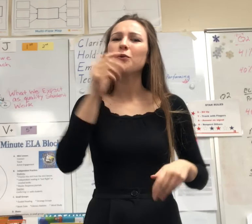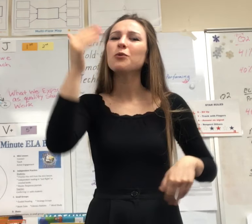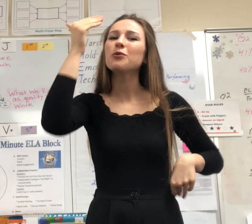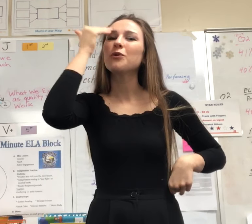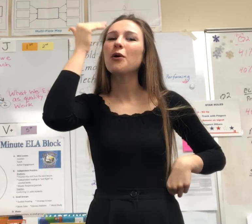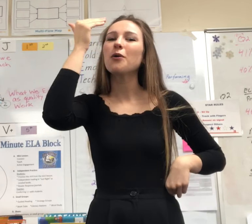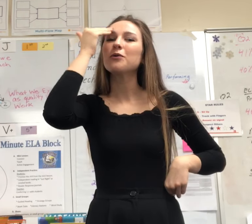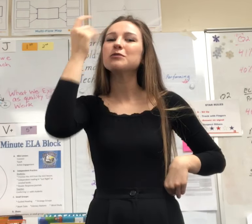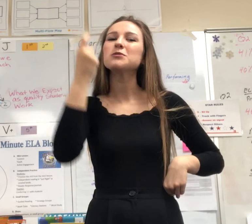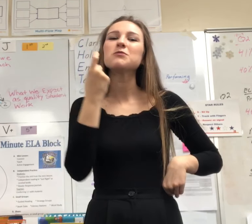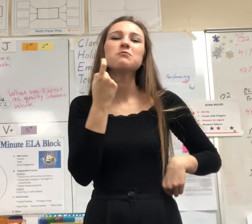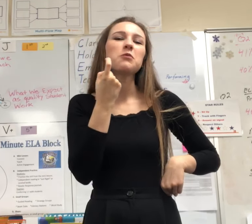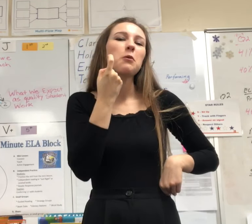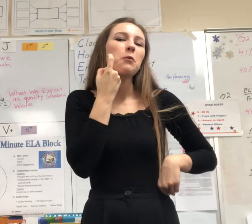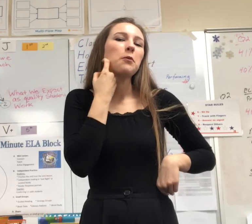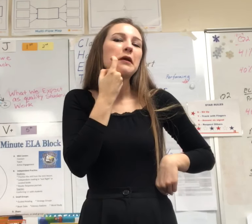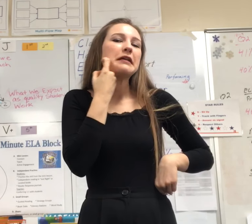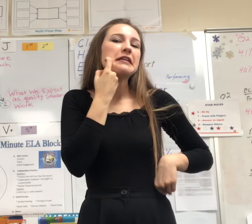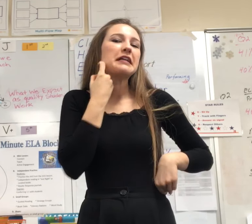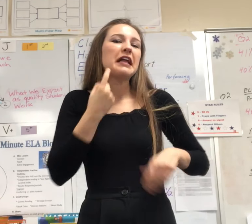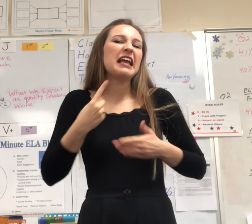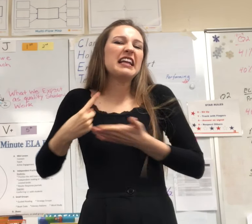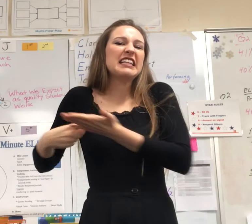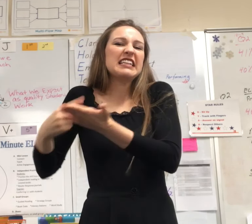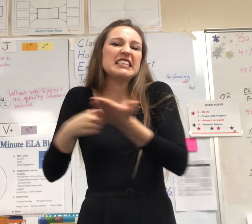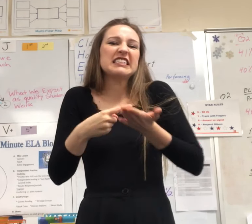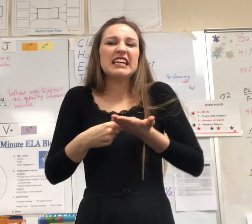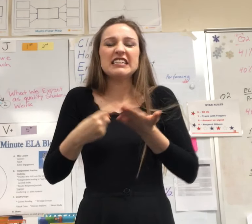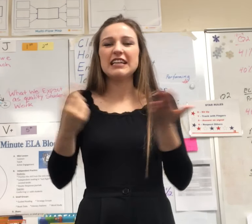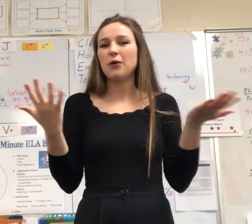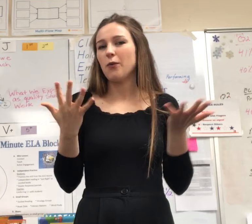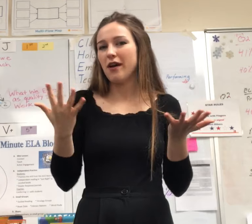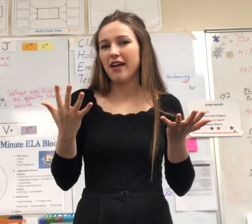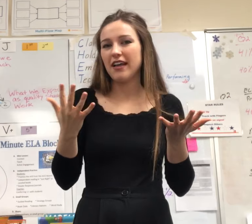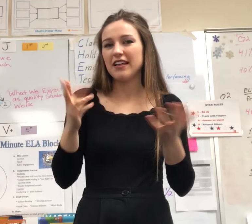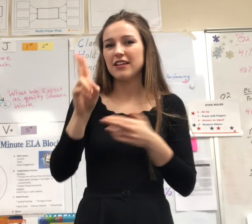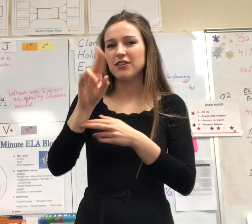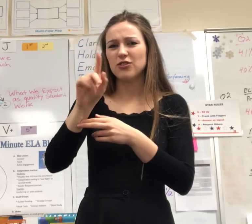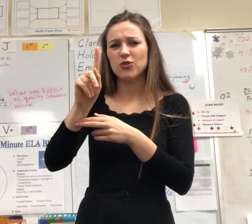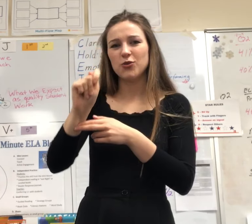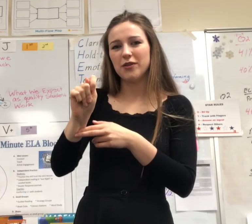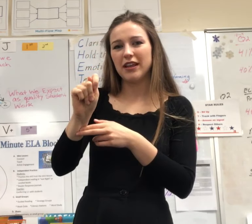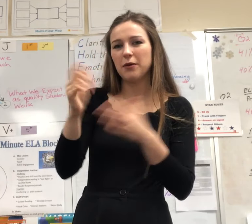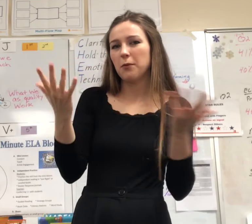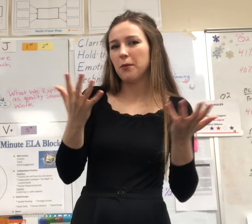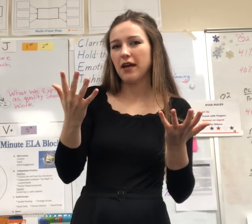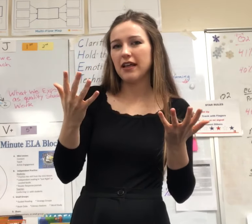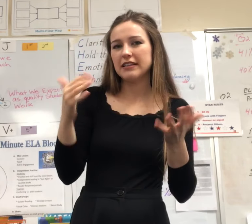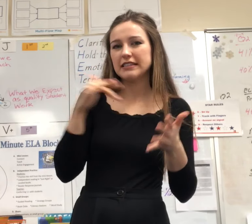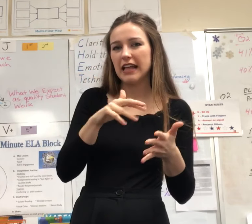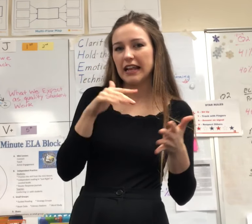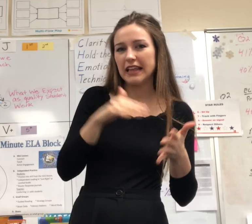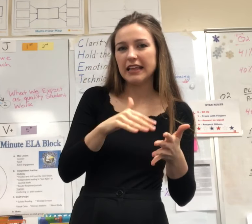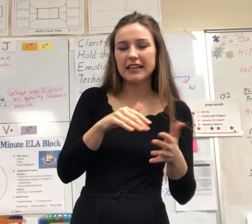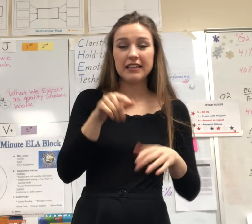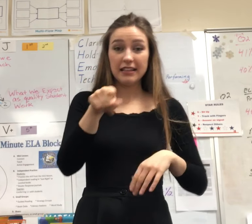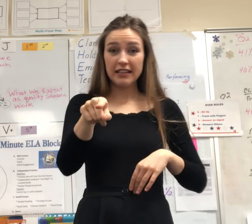been, what unit of study we've started in science? Who can tell me? Yes. Motion and design. Motion